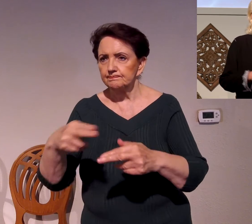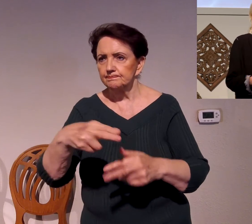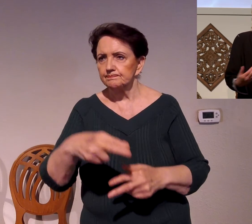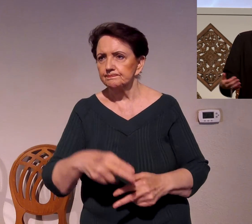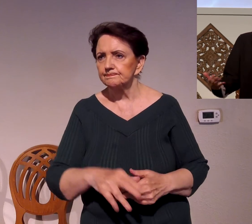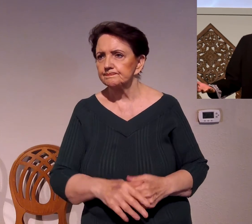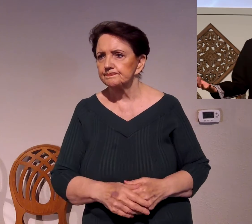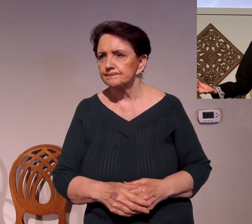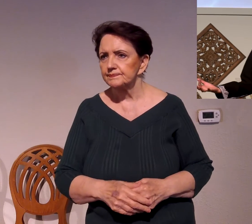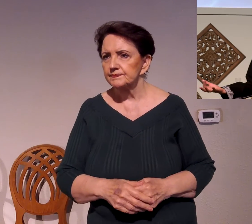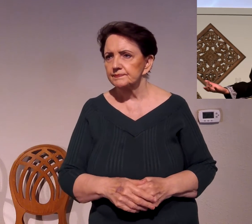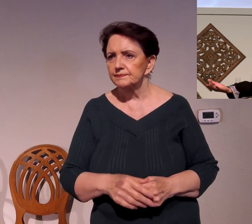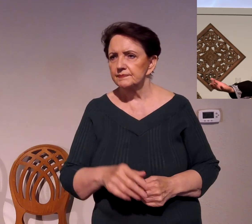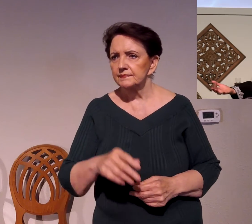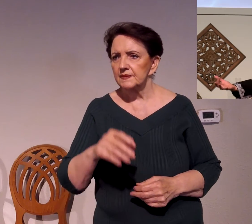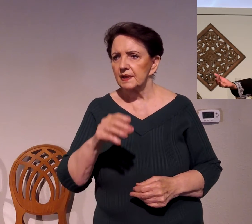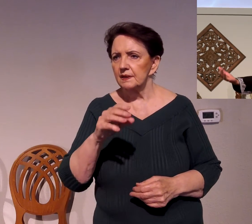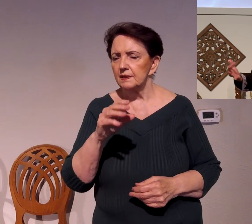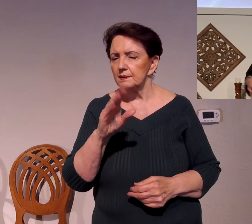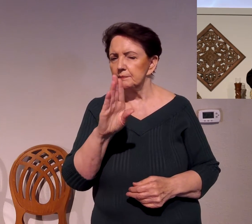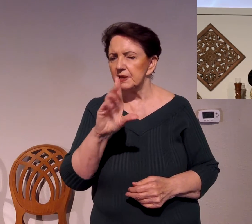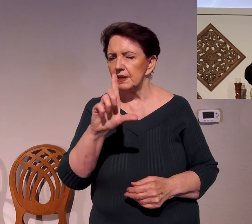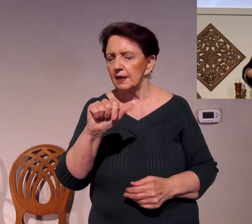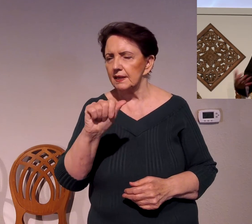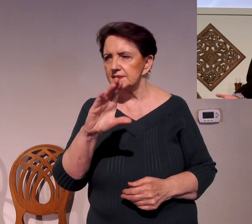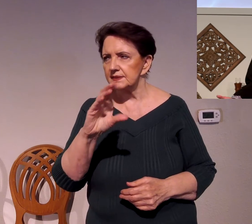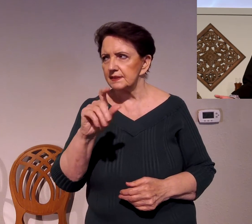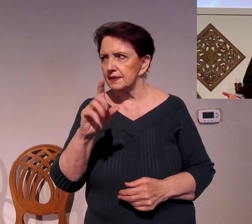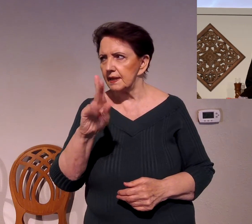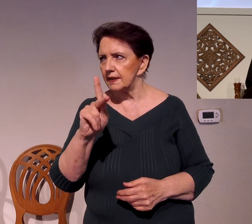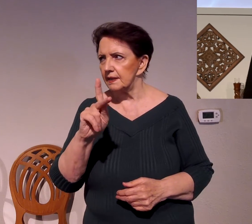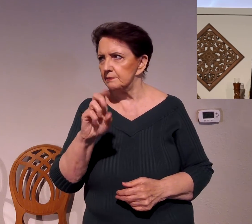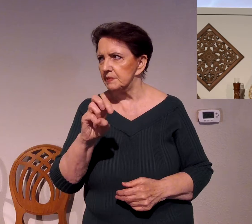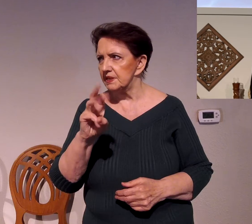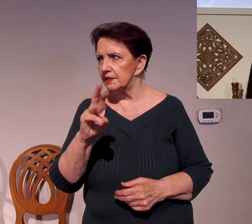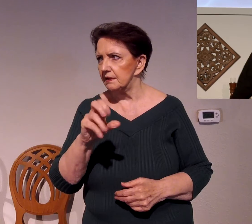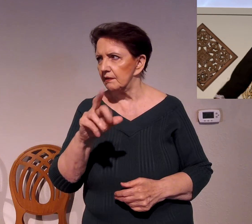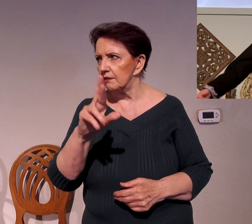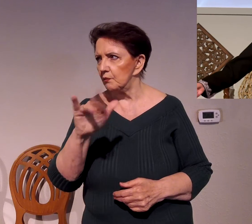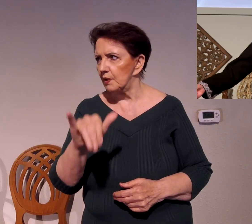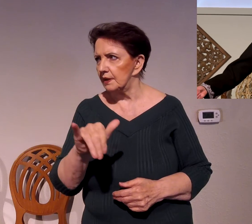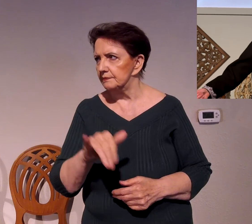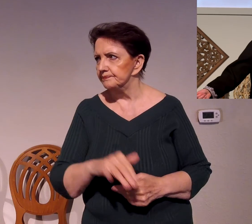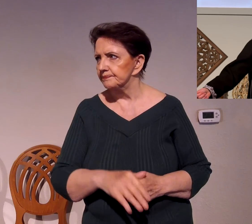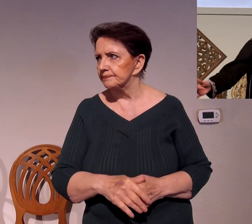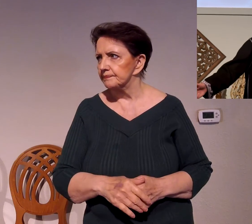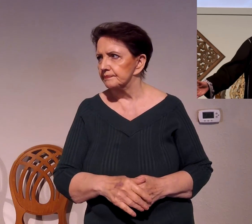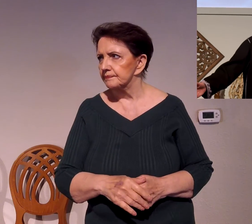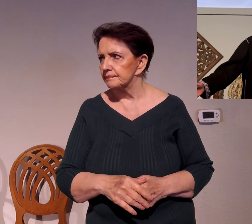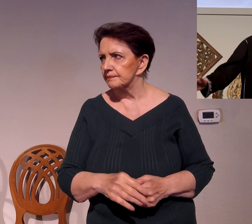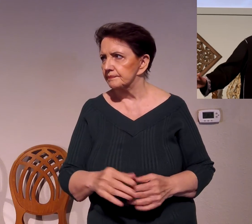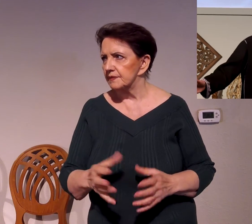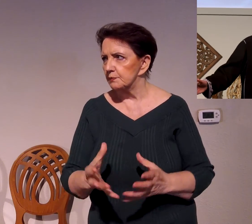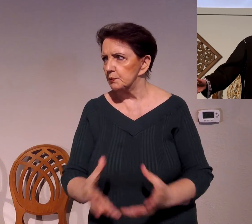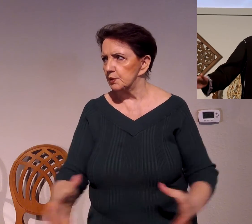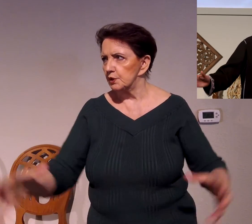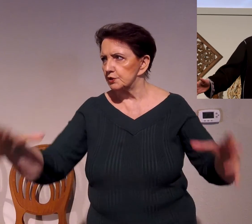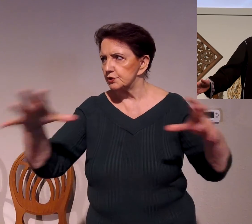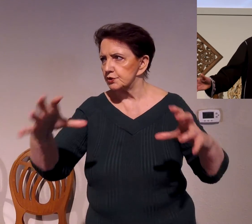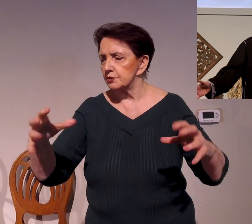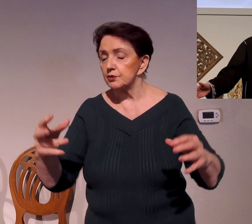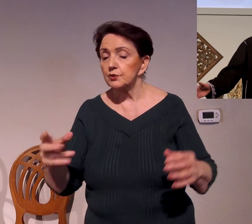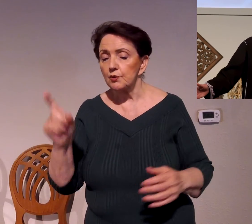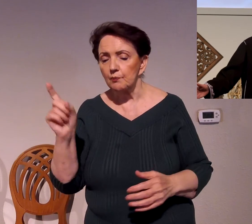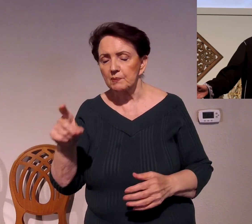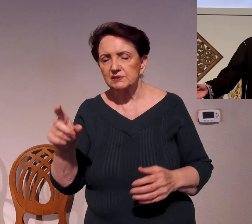If we know that these things are needed and required, if we know that these things are going to happen, and we know, of course, the blackberry bush is actually going to